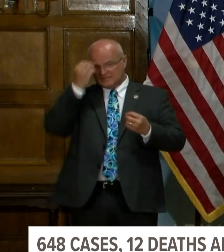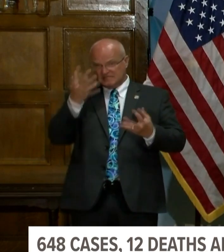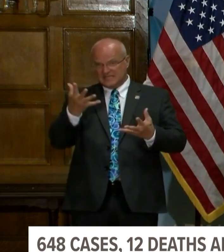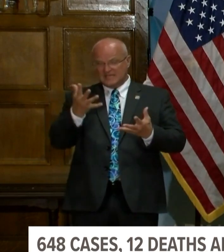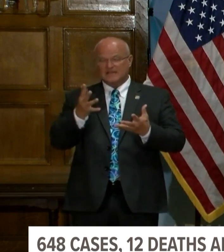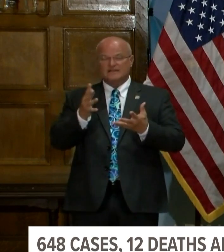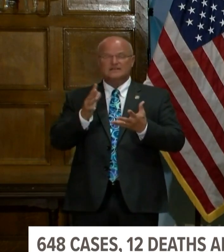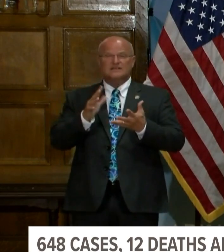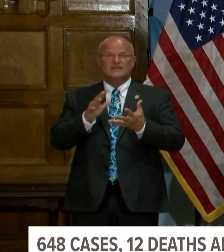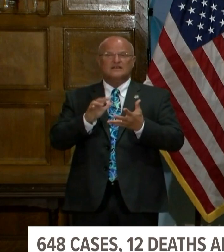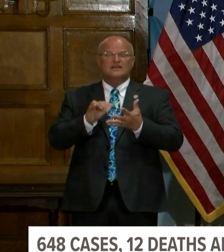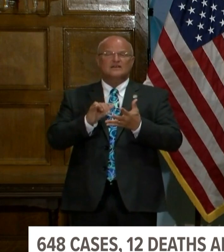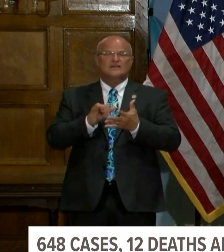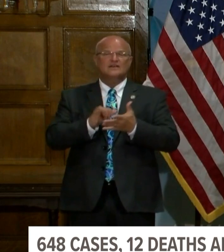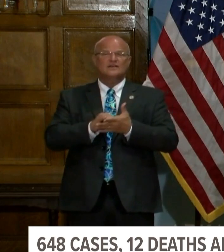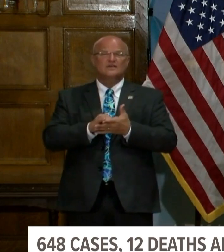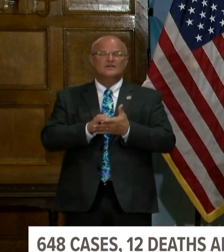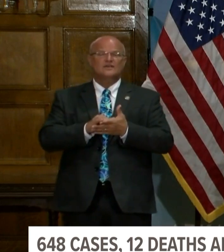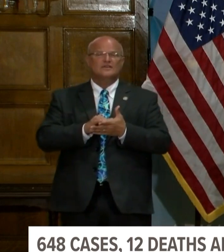that,